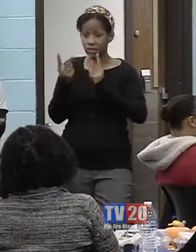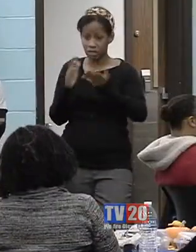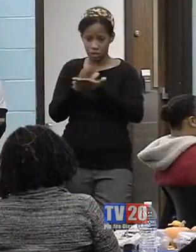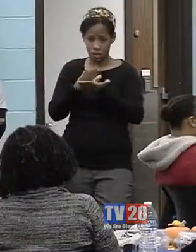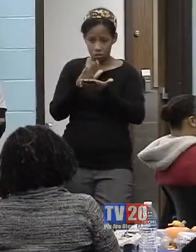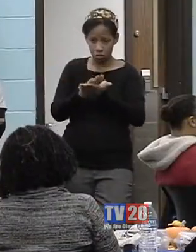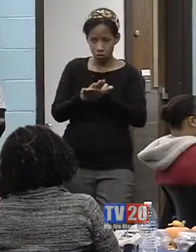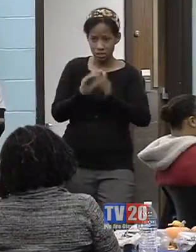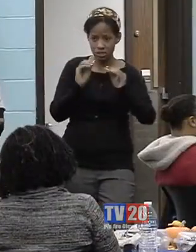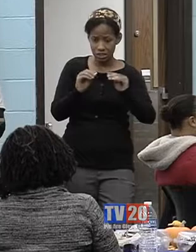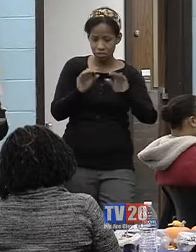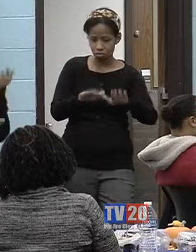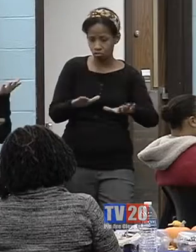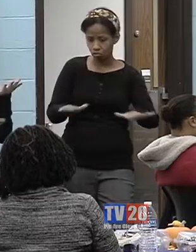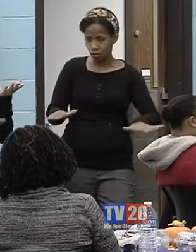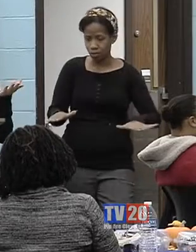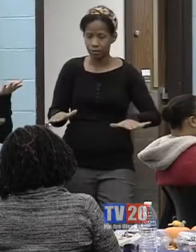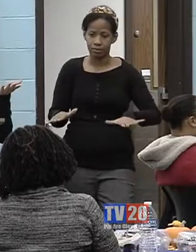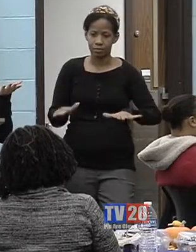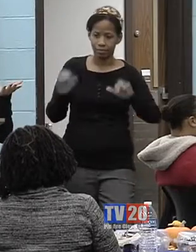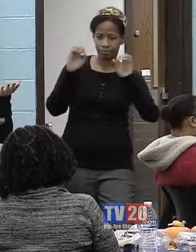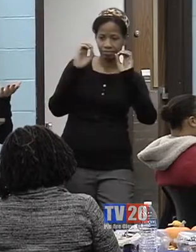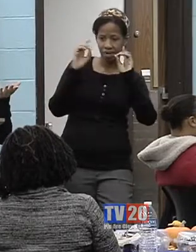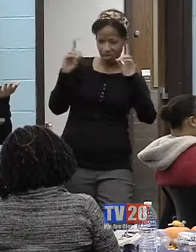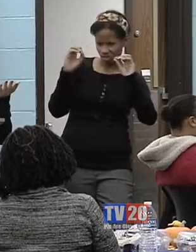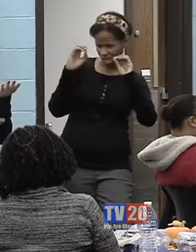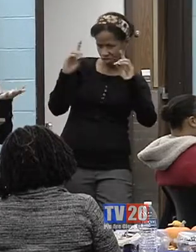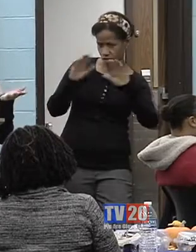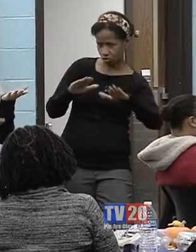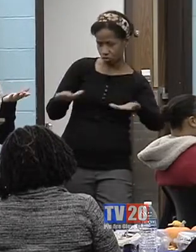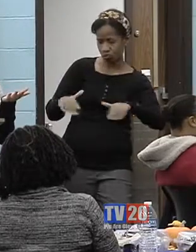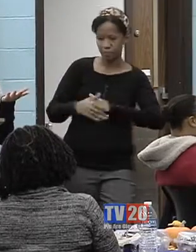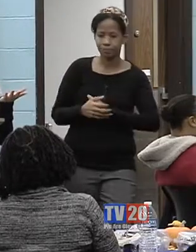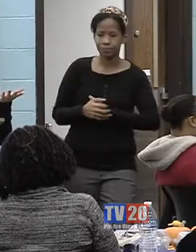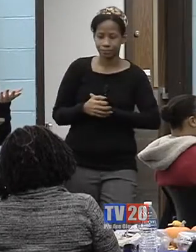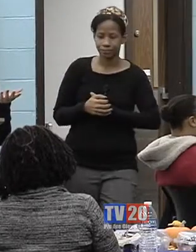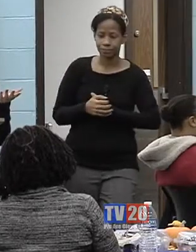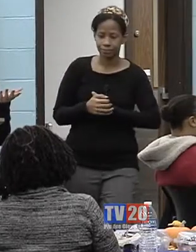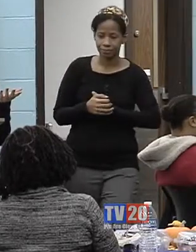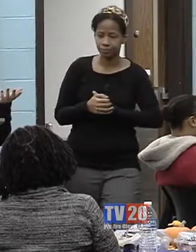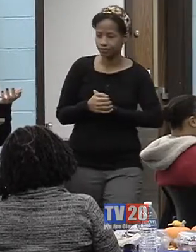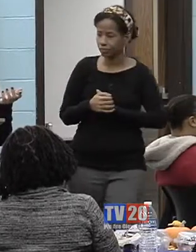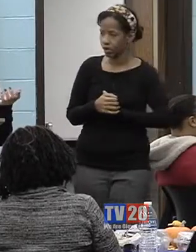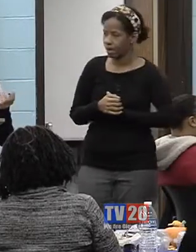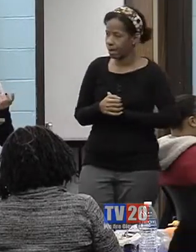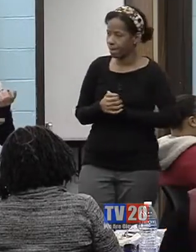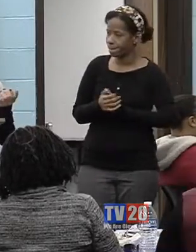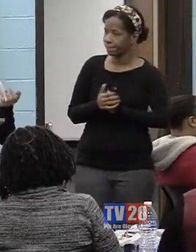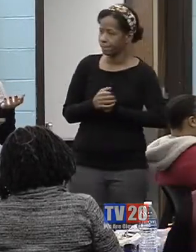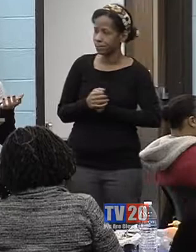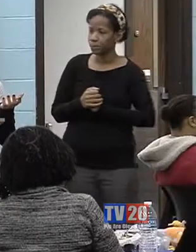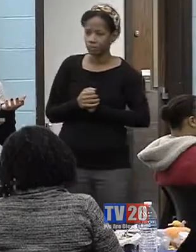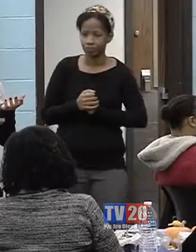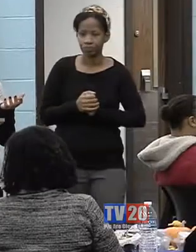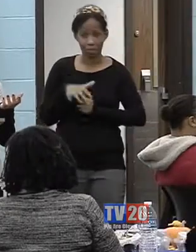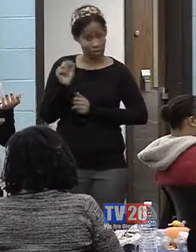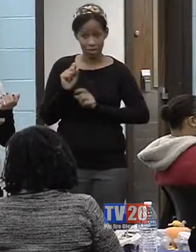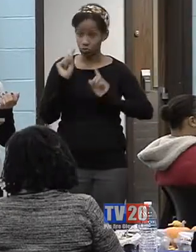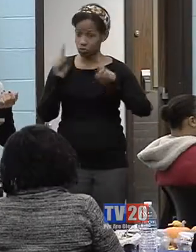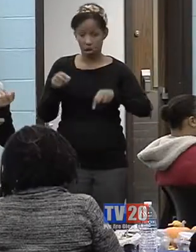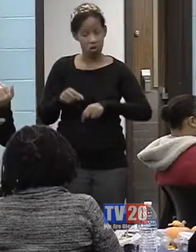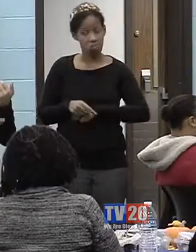is, where do we go out into the public and speak about what we're speaking about today? And the answer is